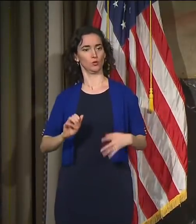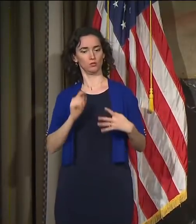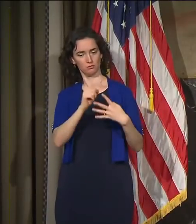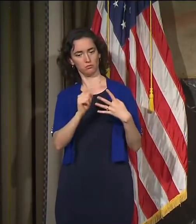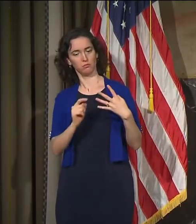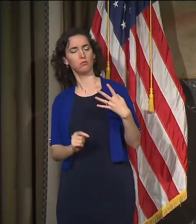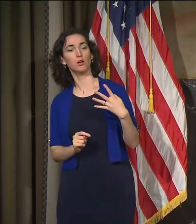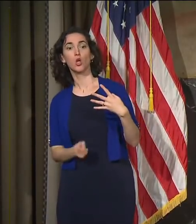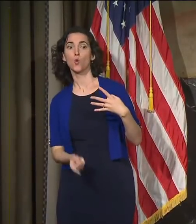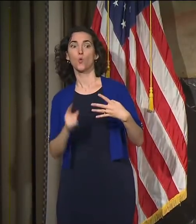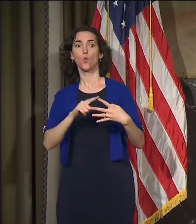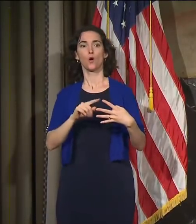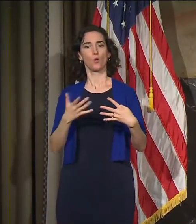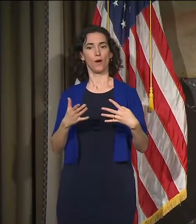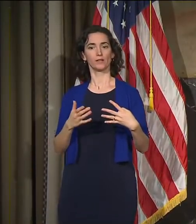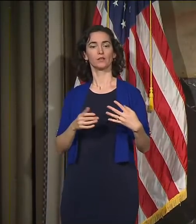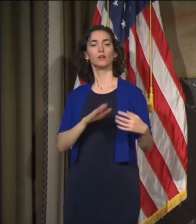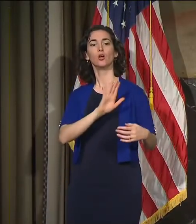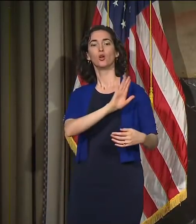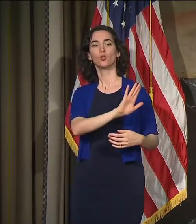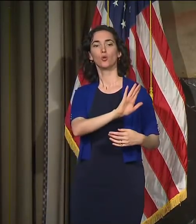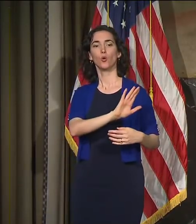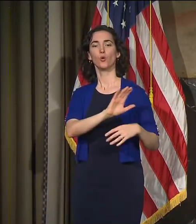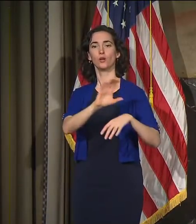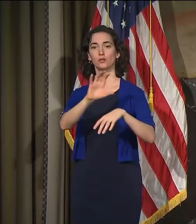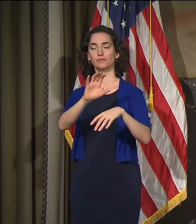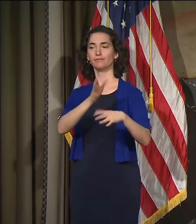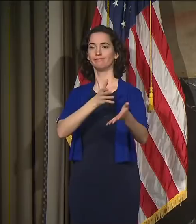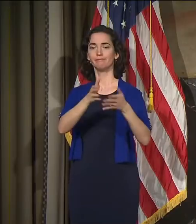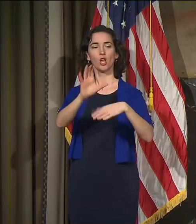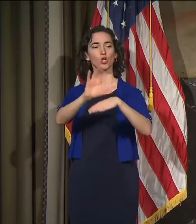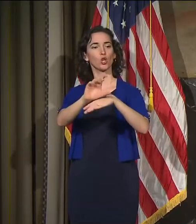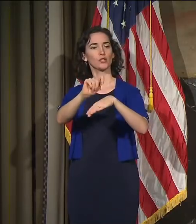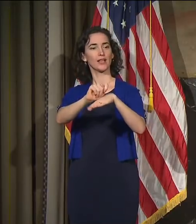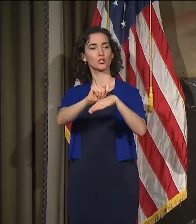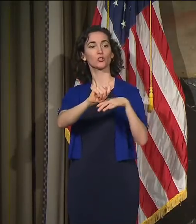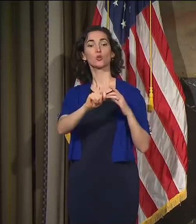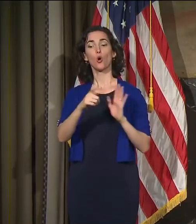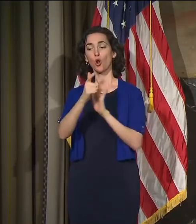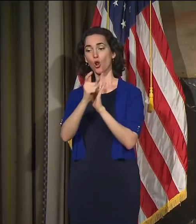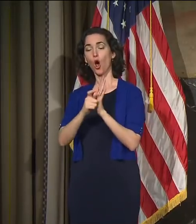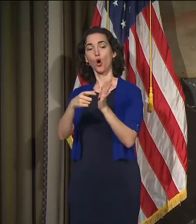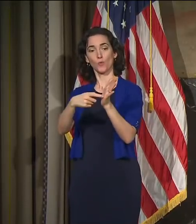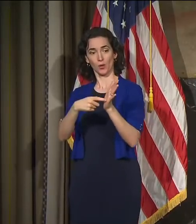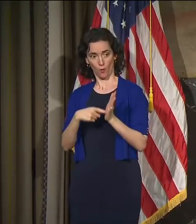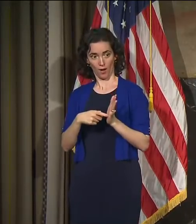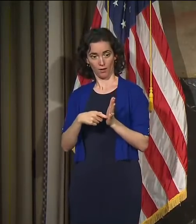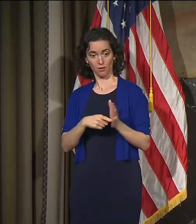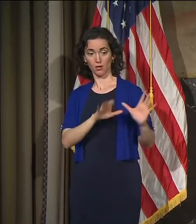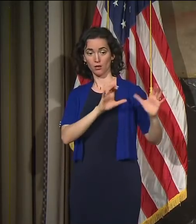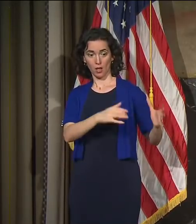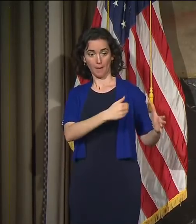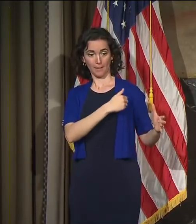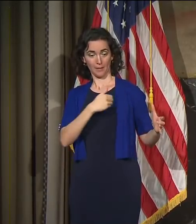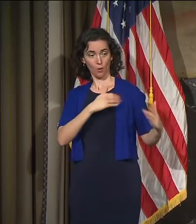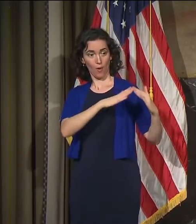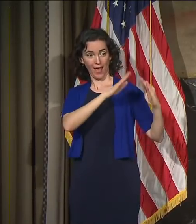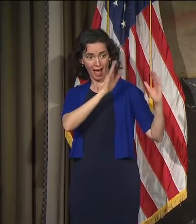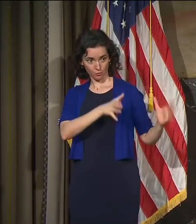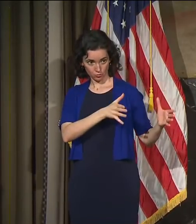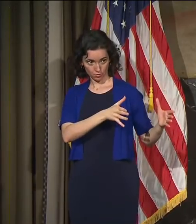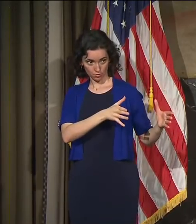whether the consultation happened as required by the statute between those members of the